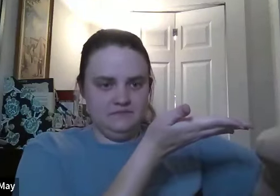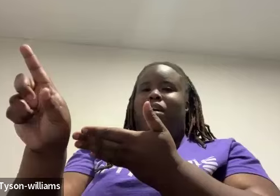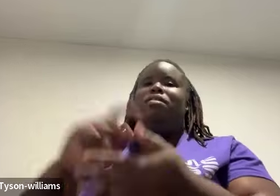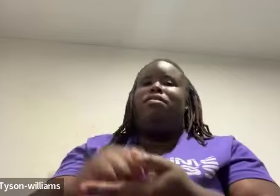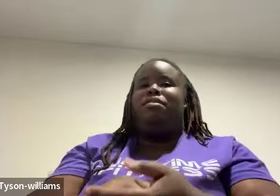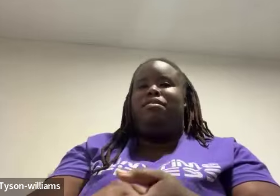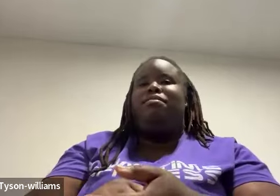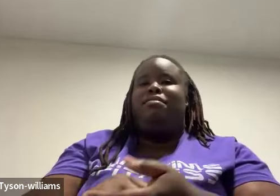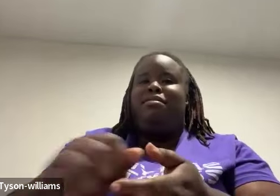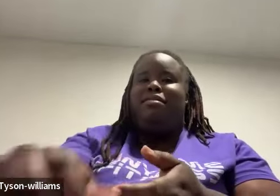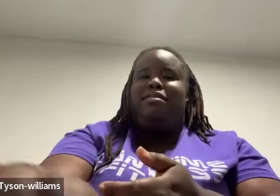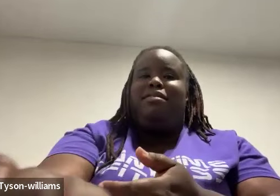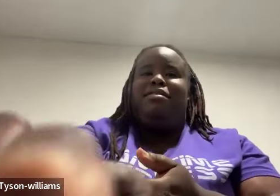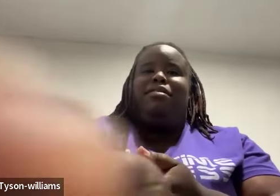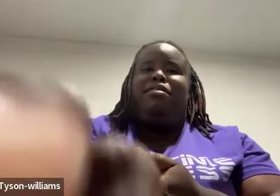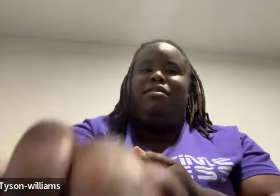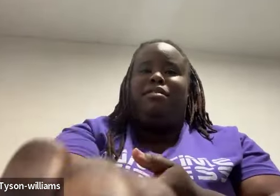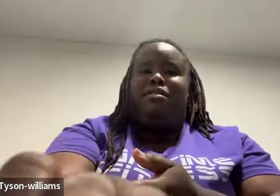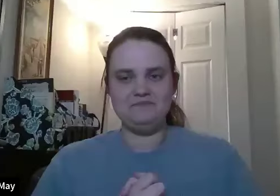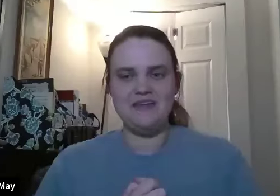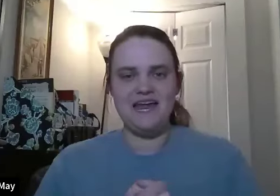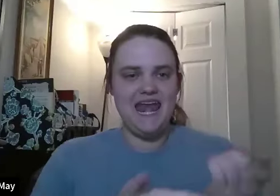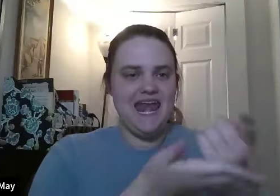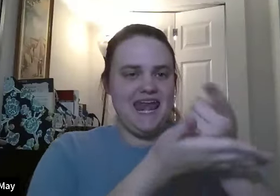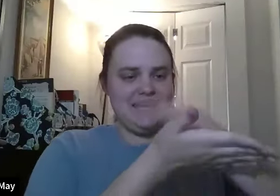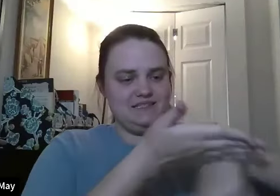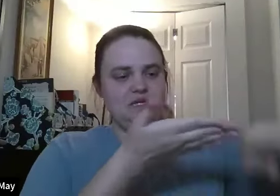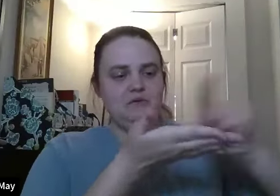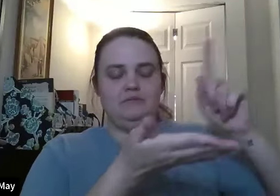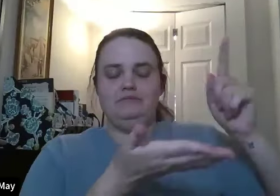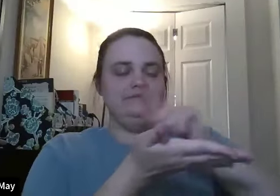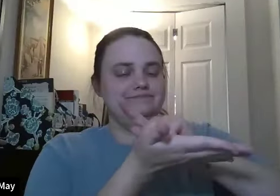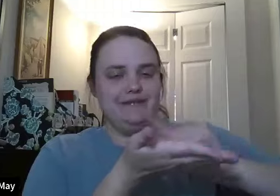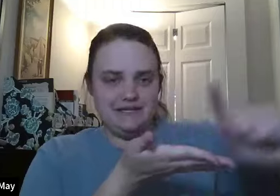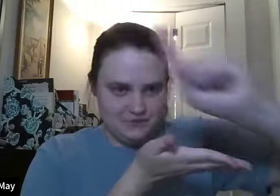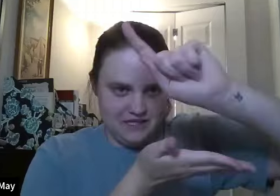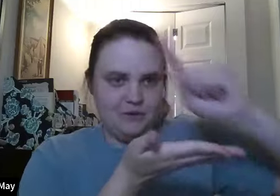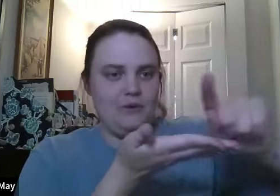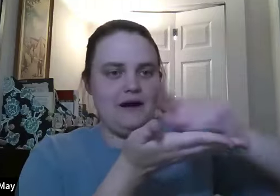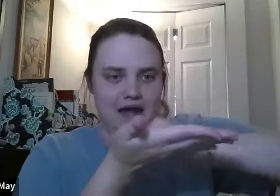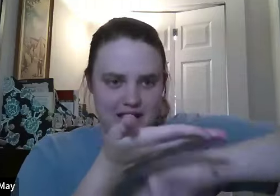Okay. Yeah. So next week or next week.